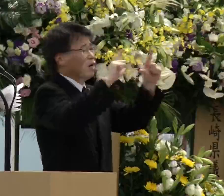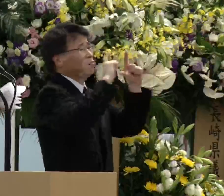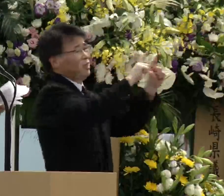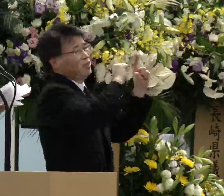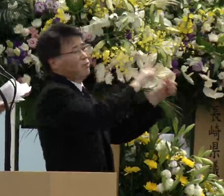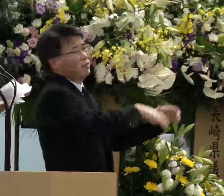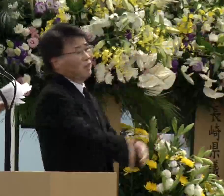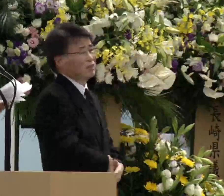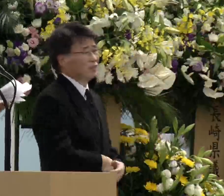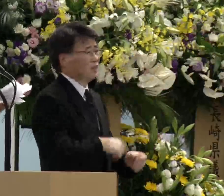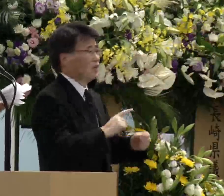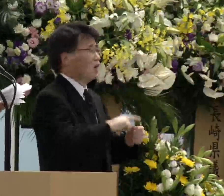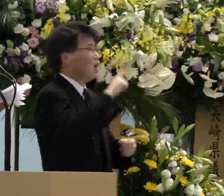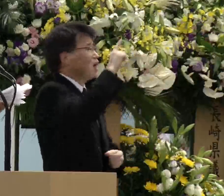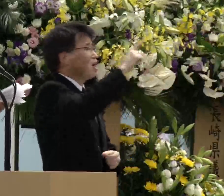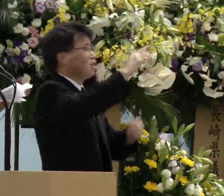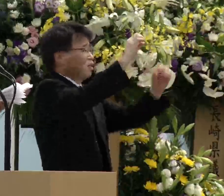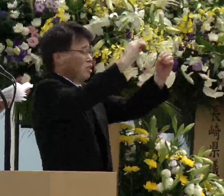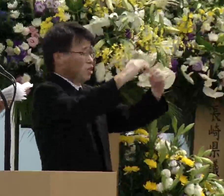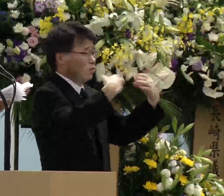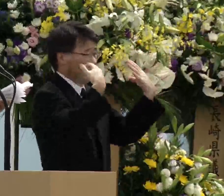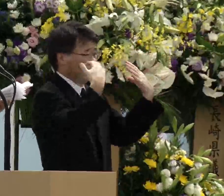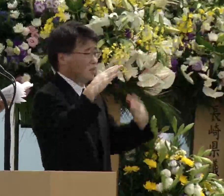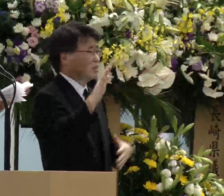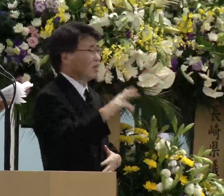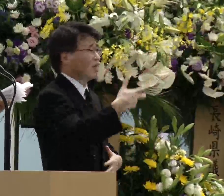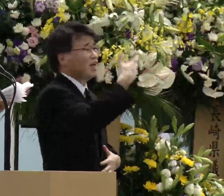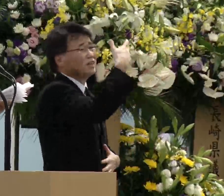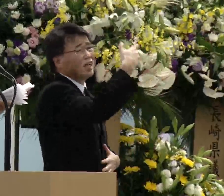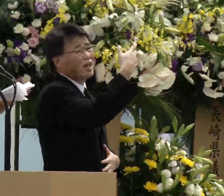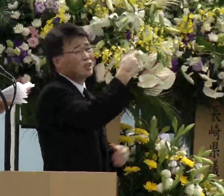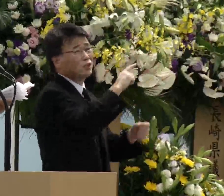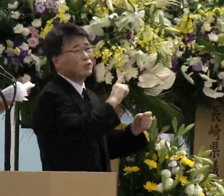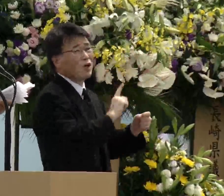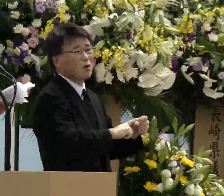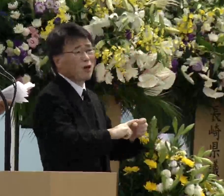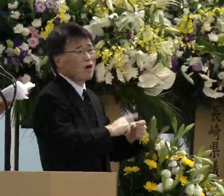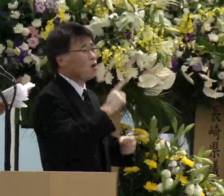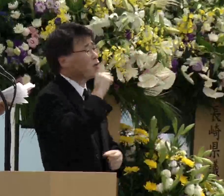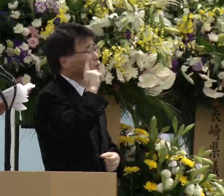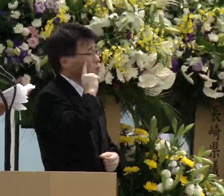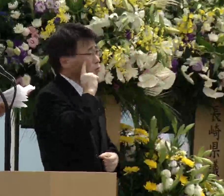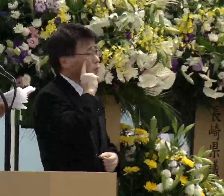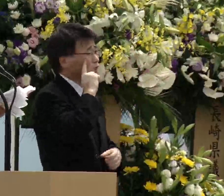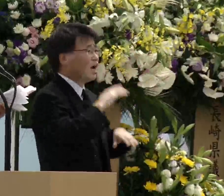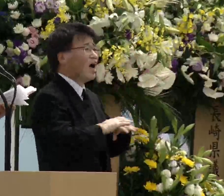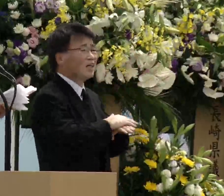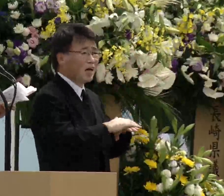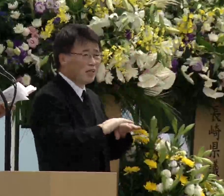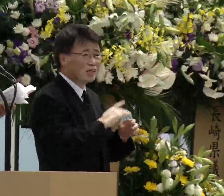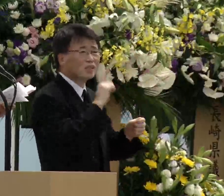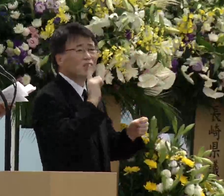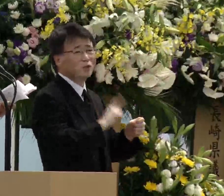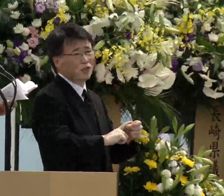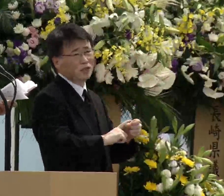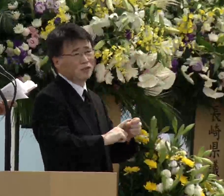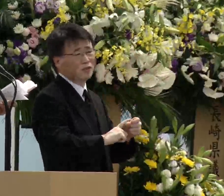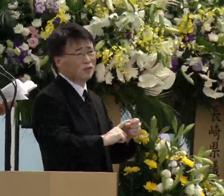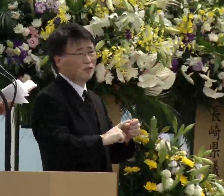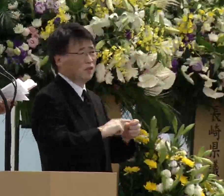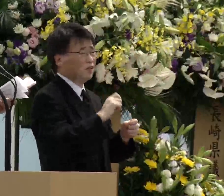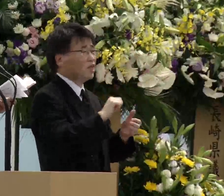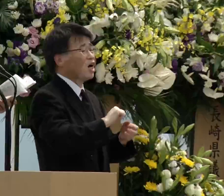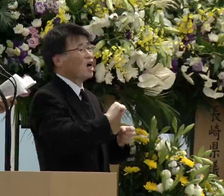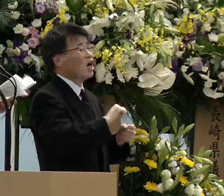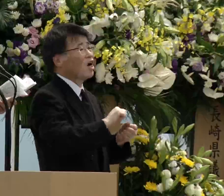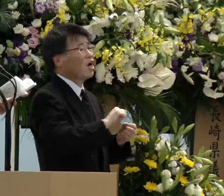powerfully to the world. Next year, the 70th year since the bombing, will be a milestone. And